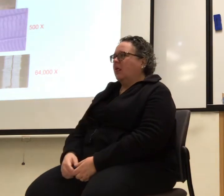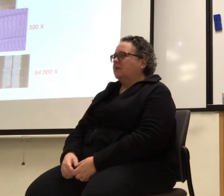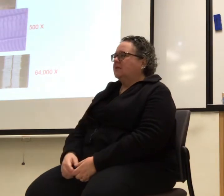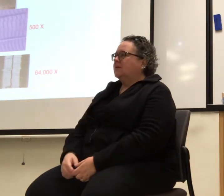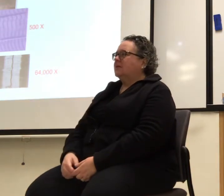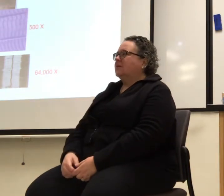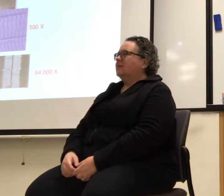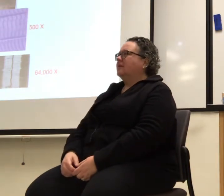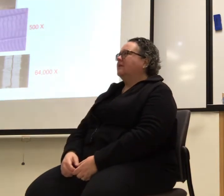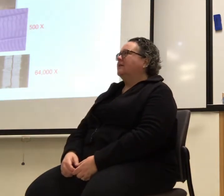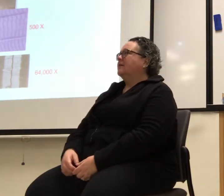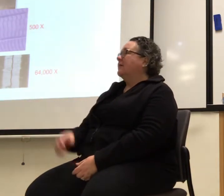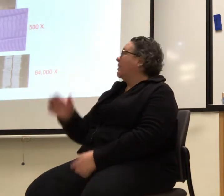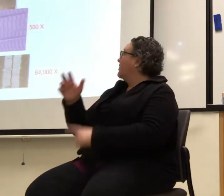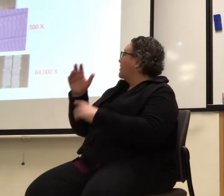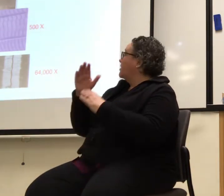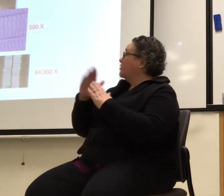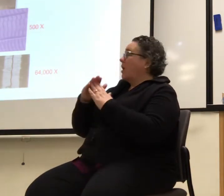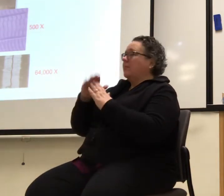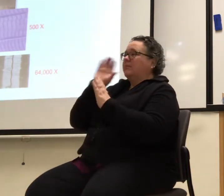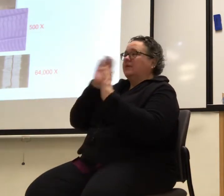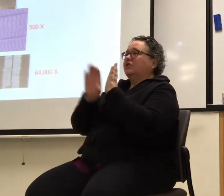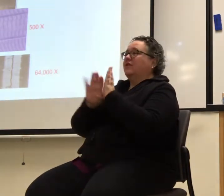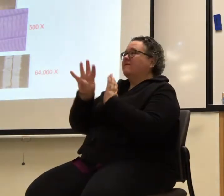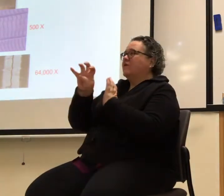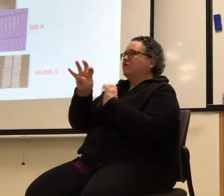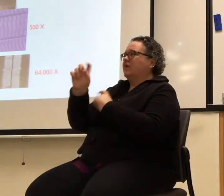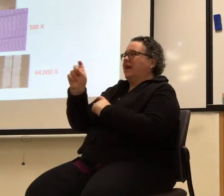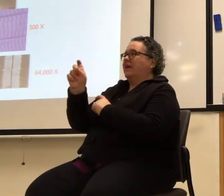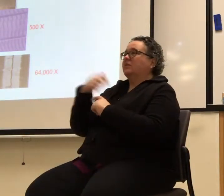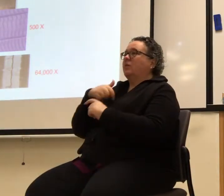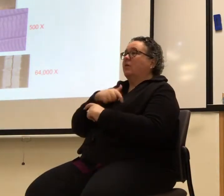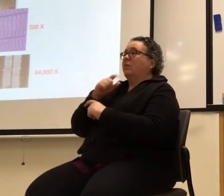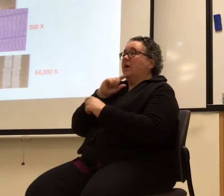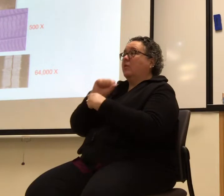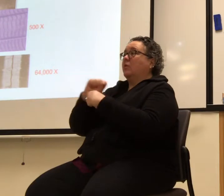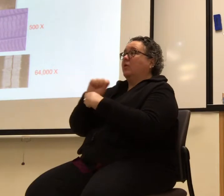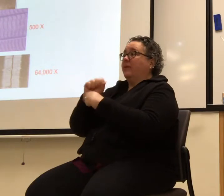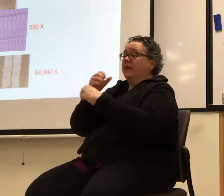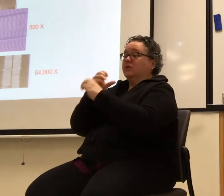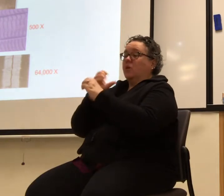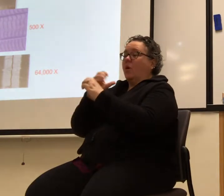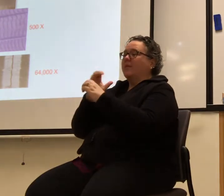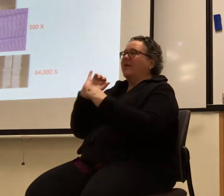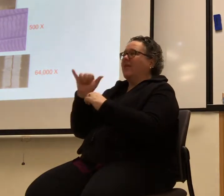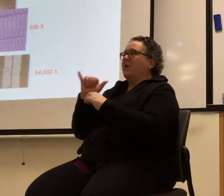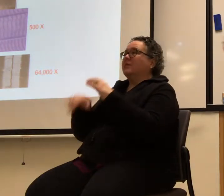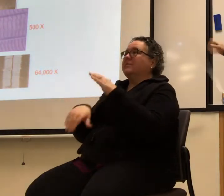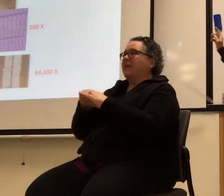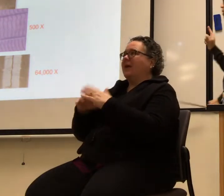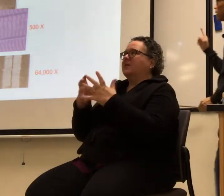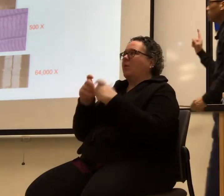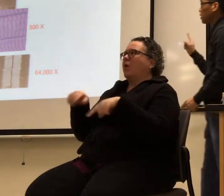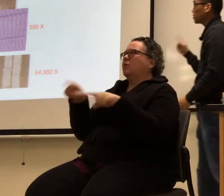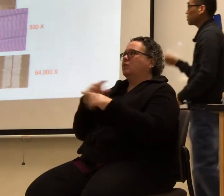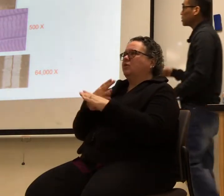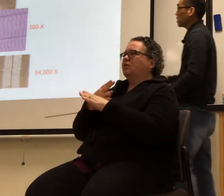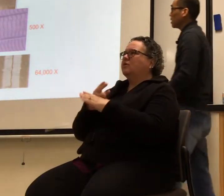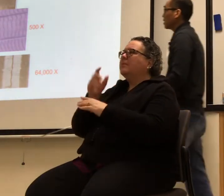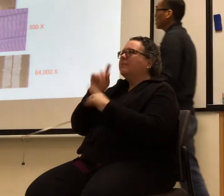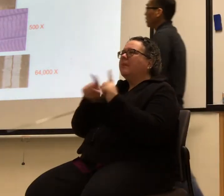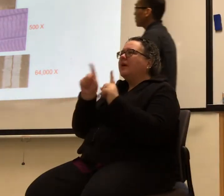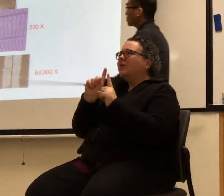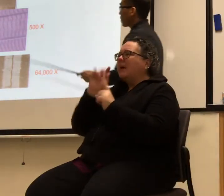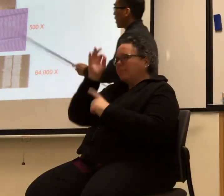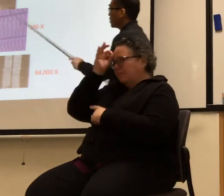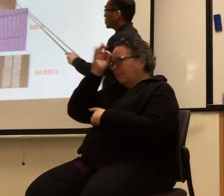Top picture is 400x. When we work with our scopes, that's the max level I wanted you to use. You can barely start to